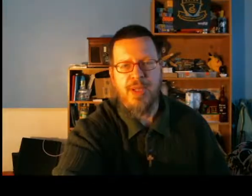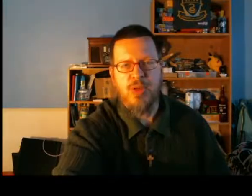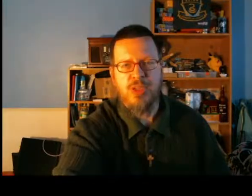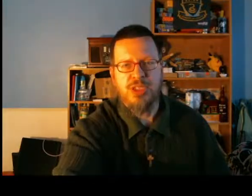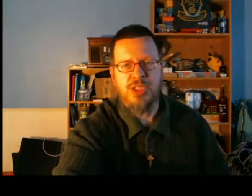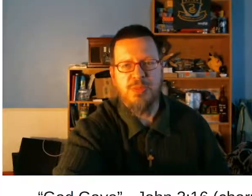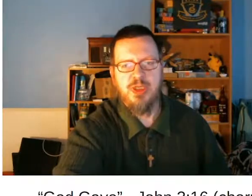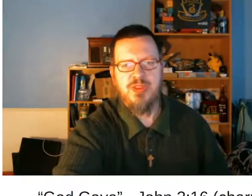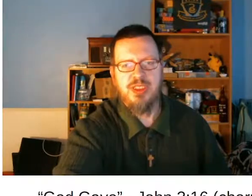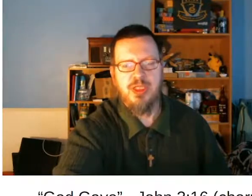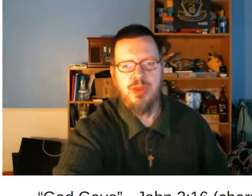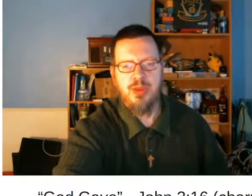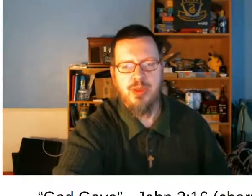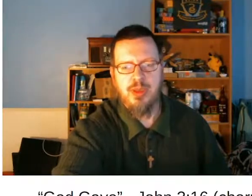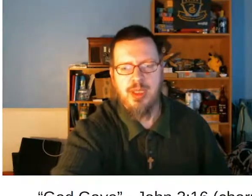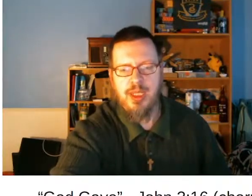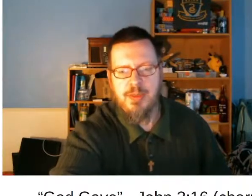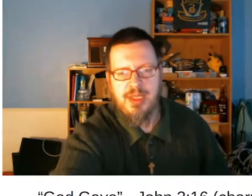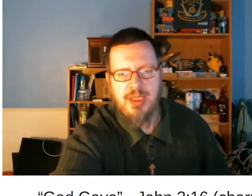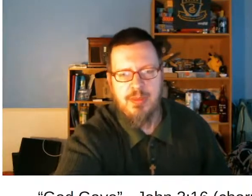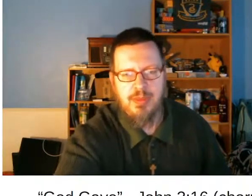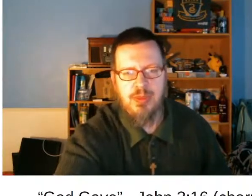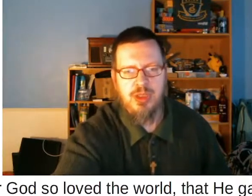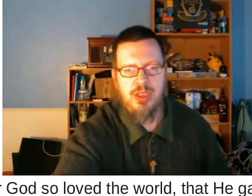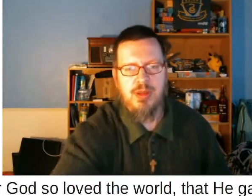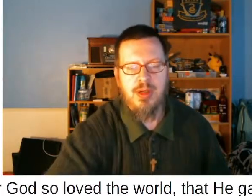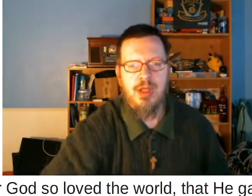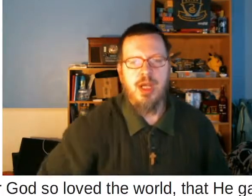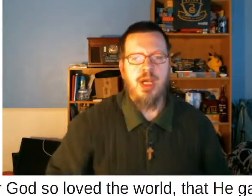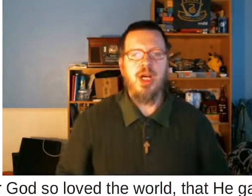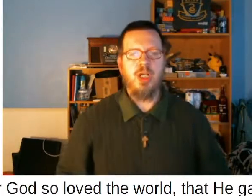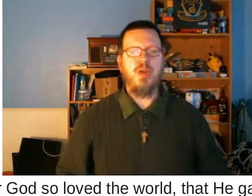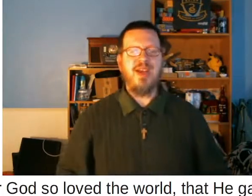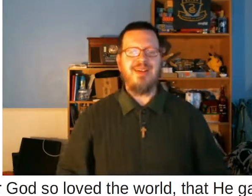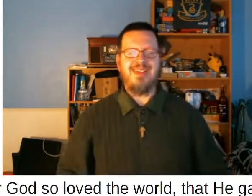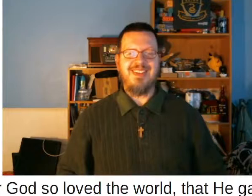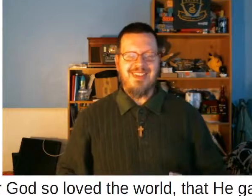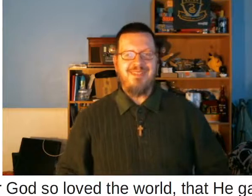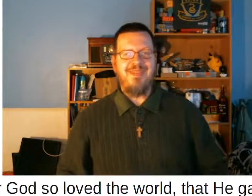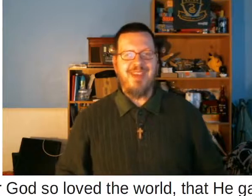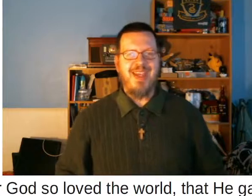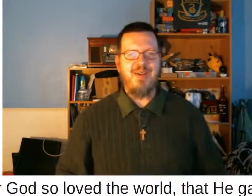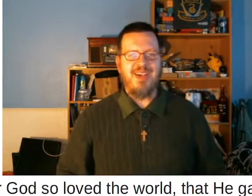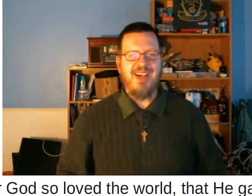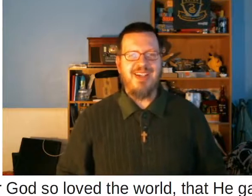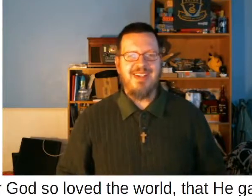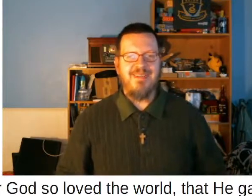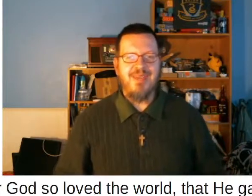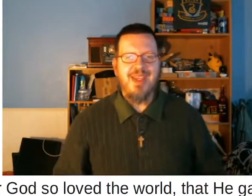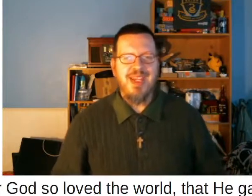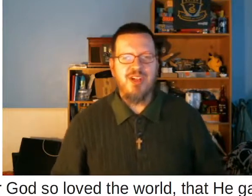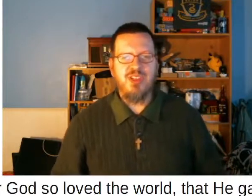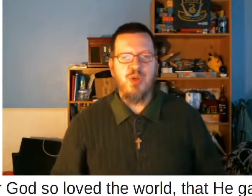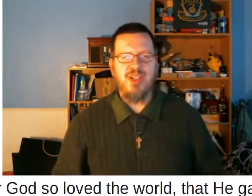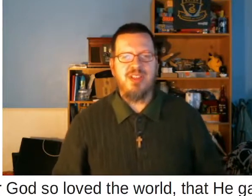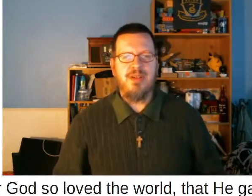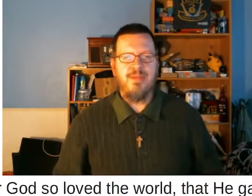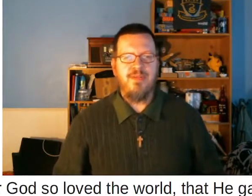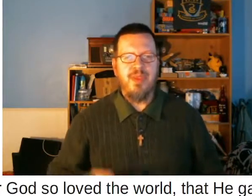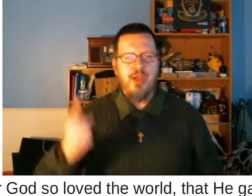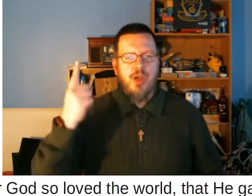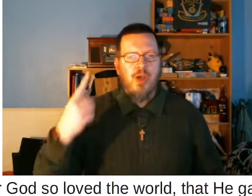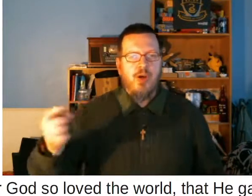And my chorus just moved, so let me go there. Now we've got it. Here's the